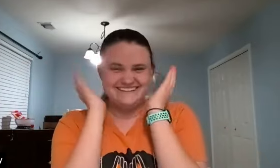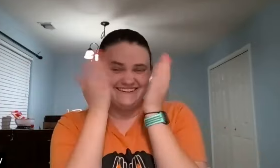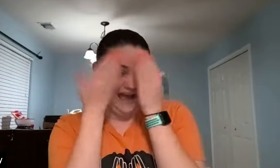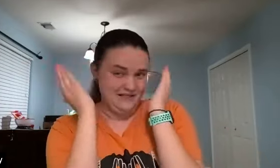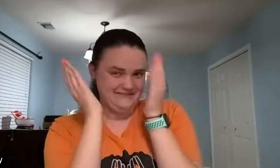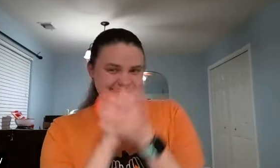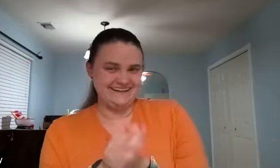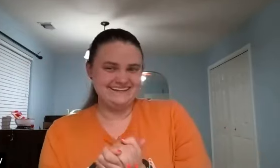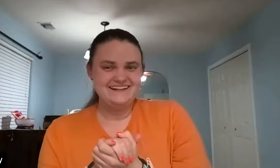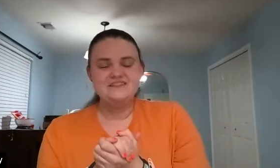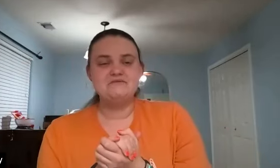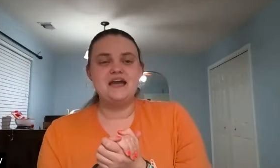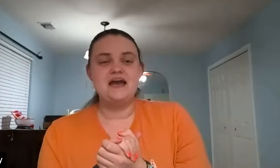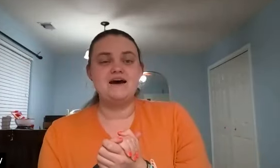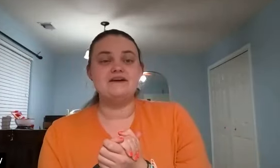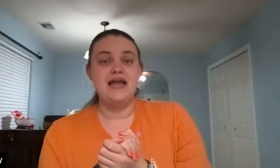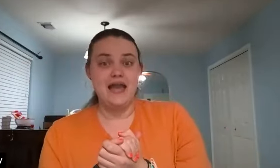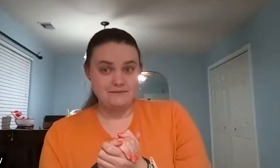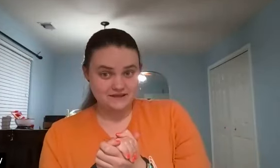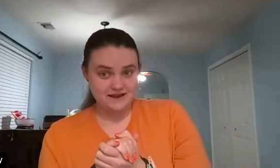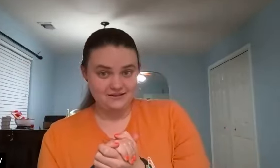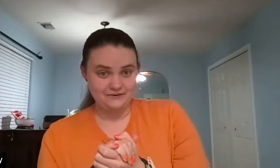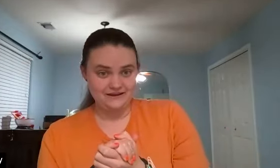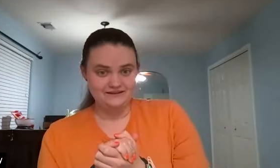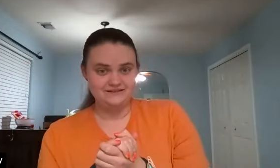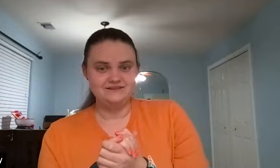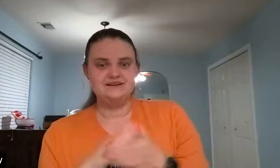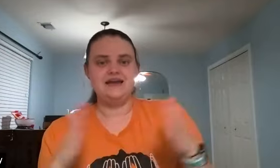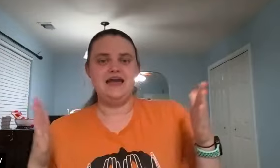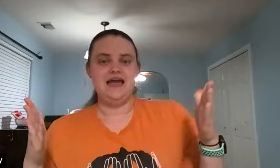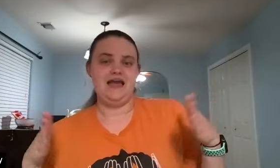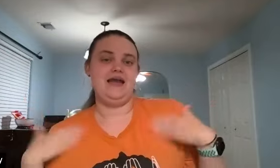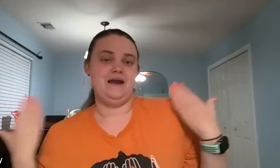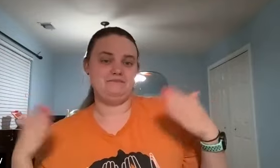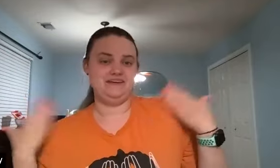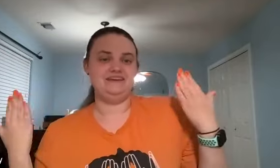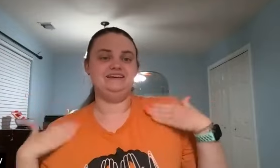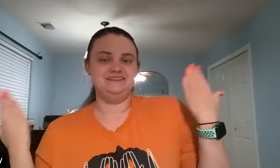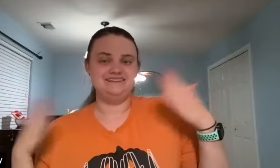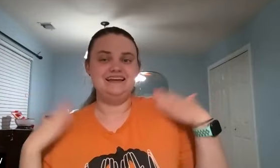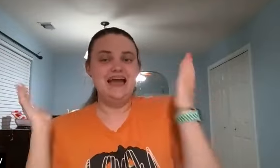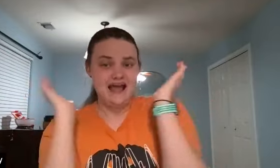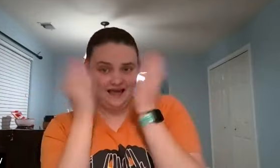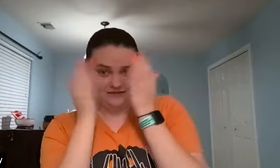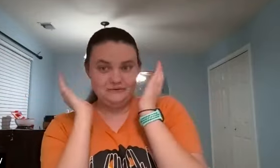So Halloween. Then we have Happy Halloween. Happy